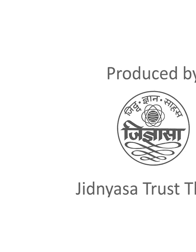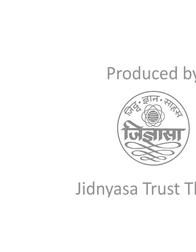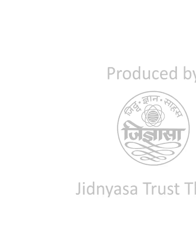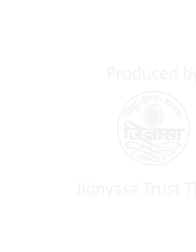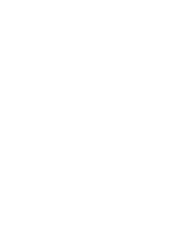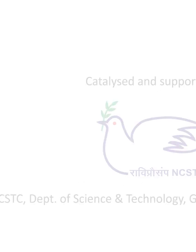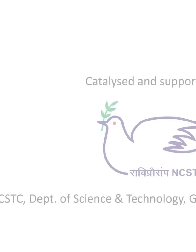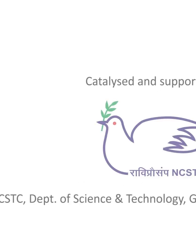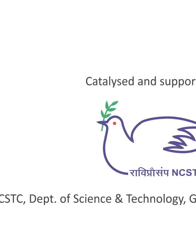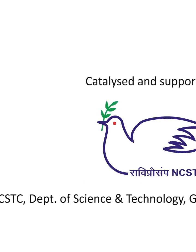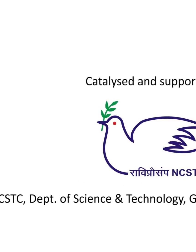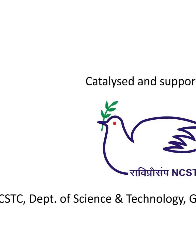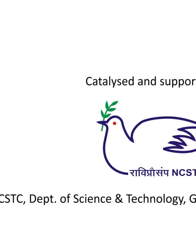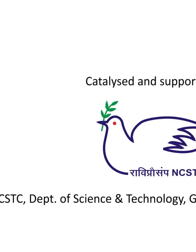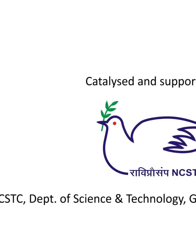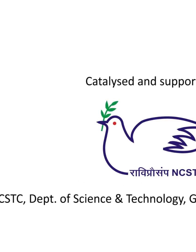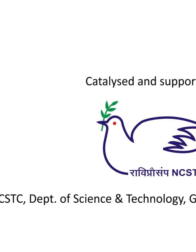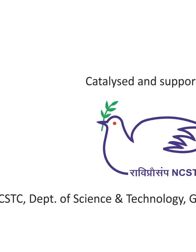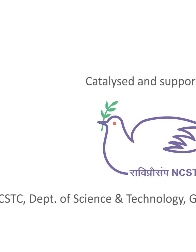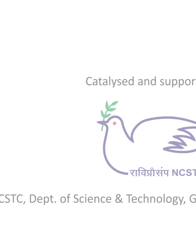Bye-bye. Bye-bye.